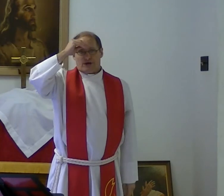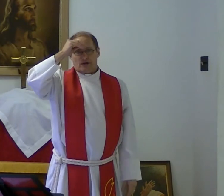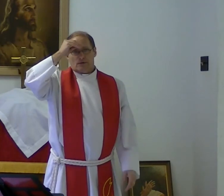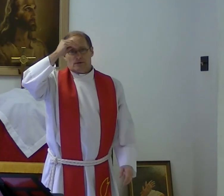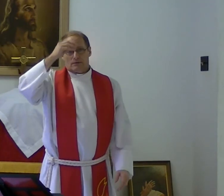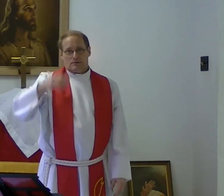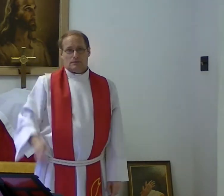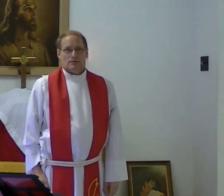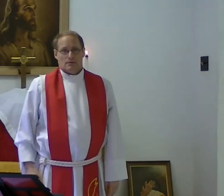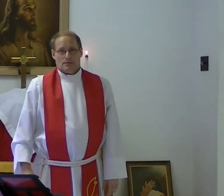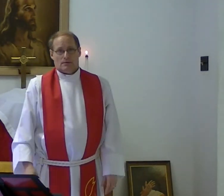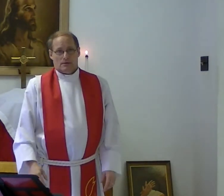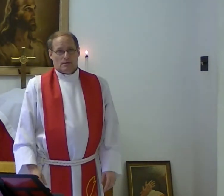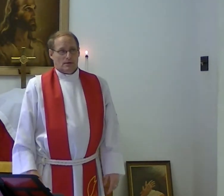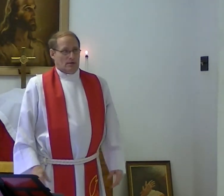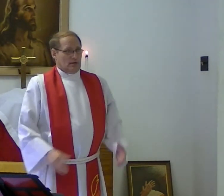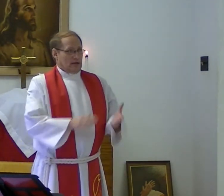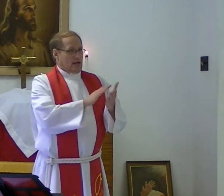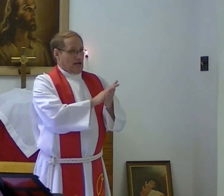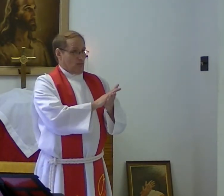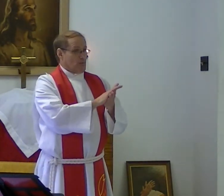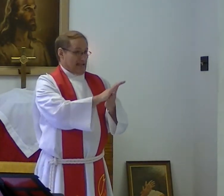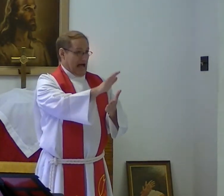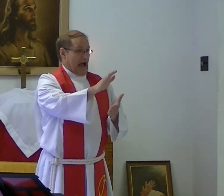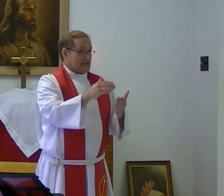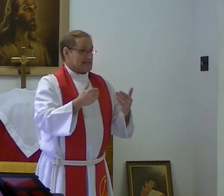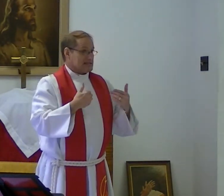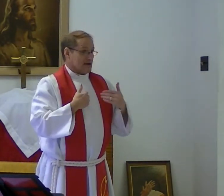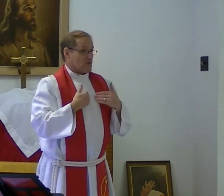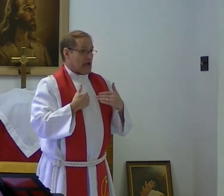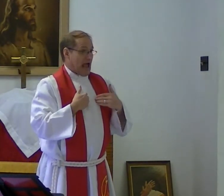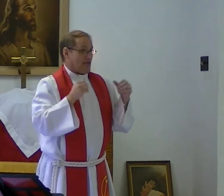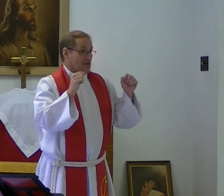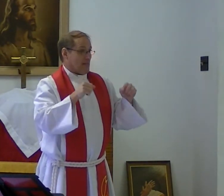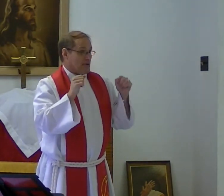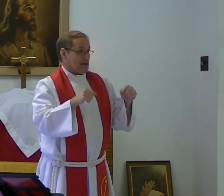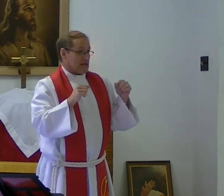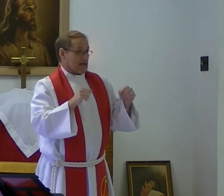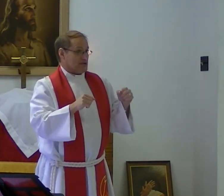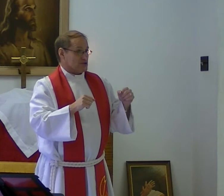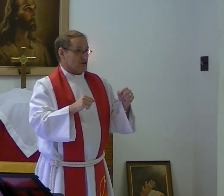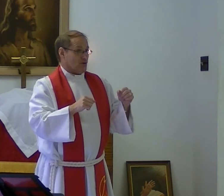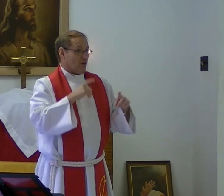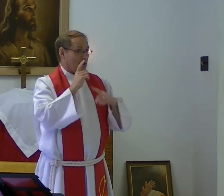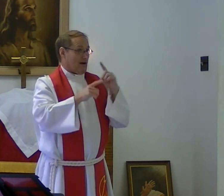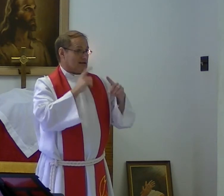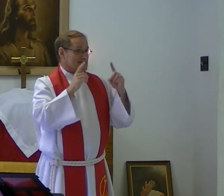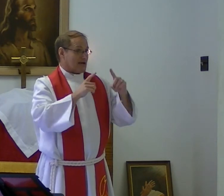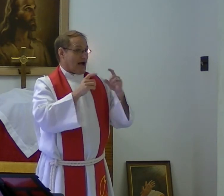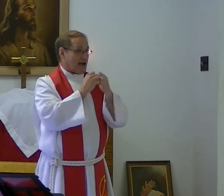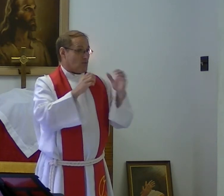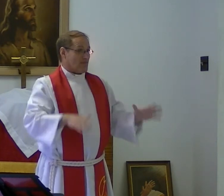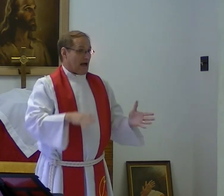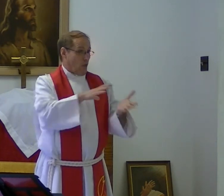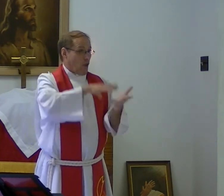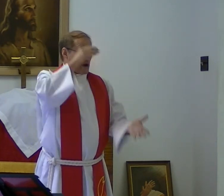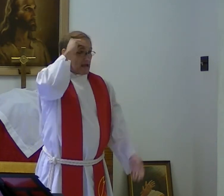However, it would be nice if we had the ability to sign without warning,